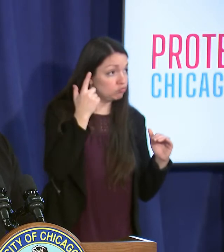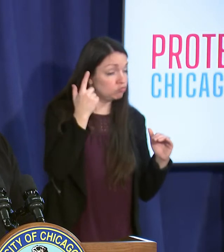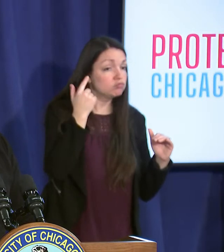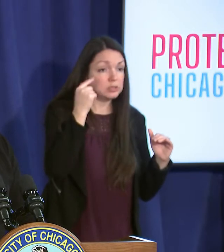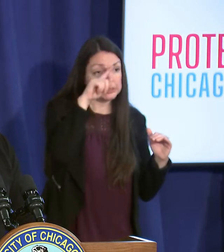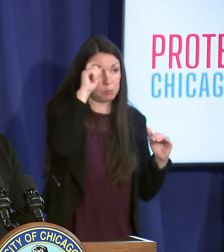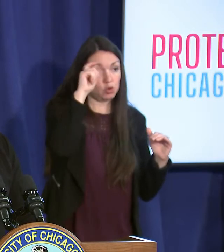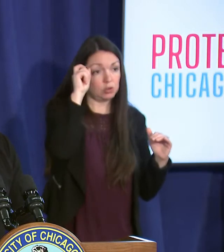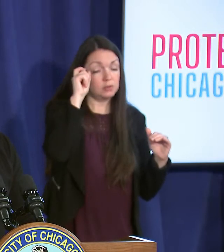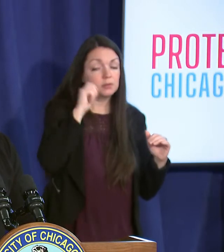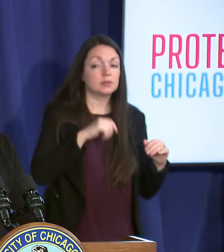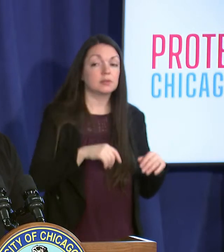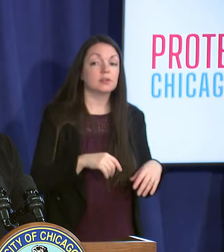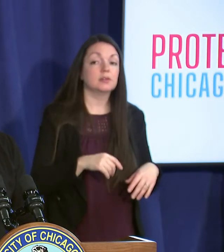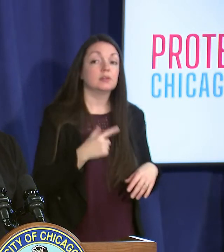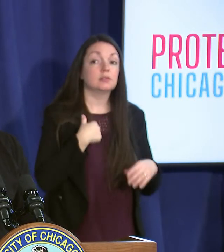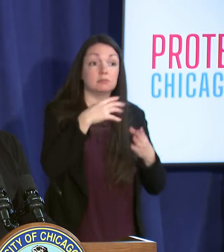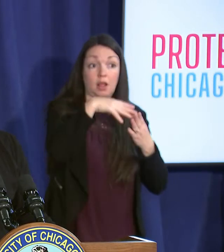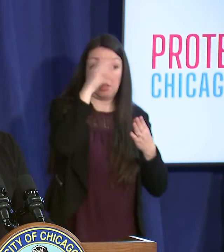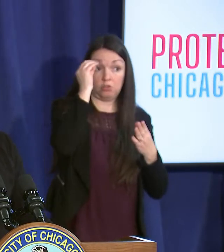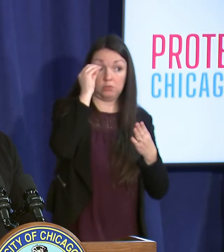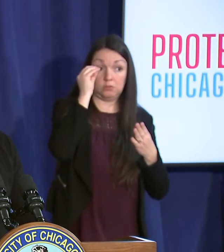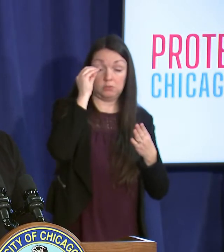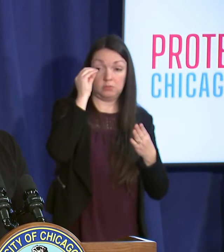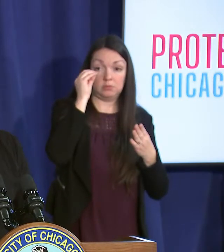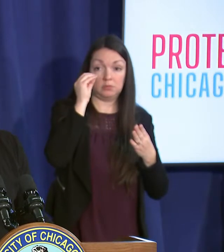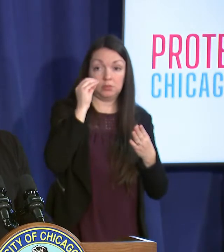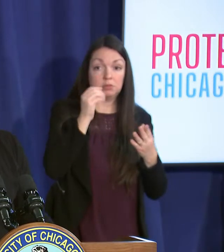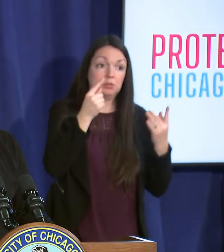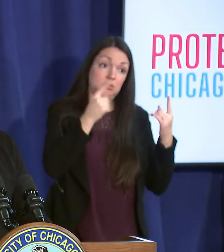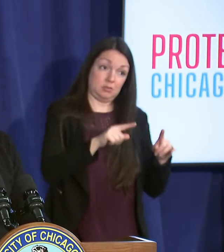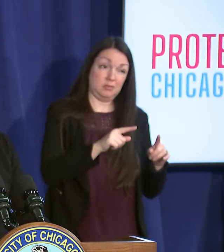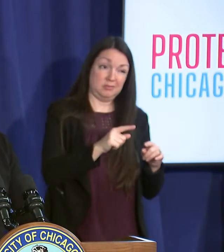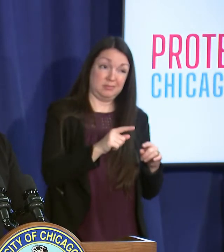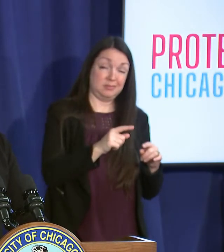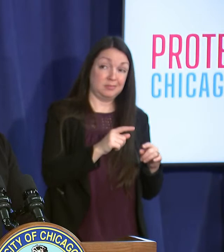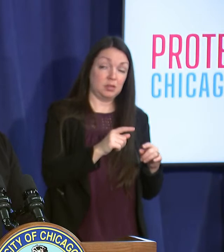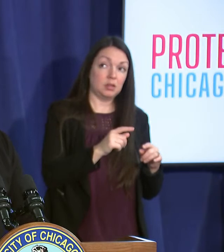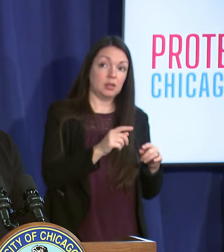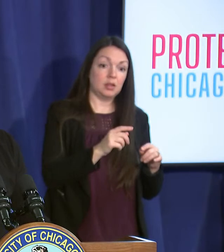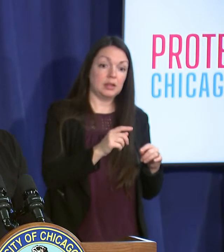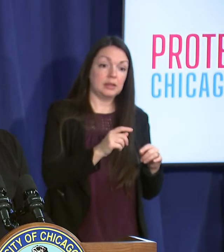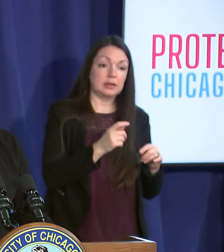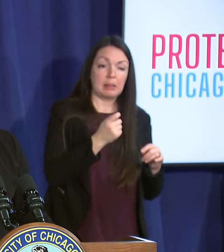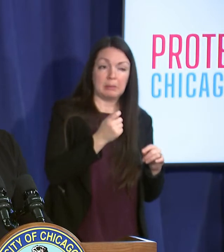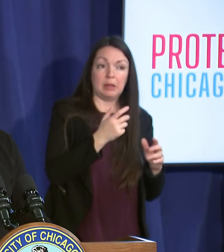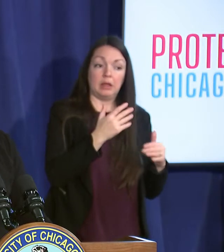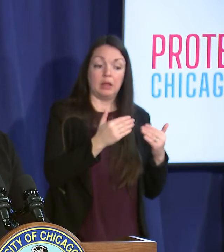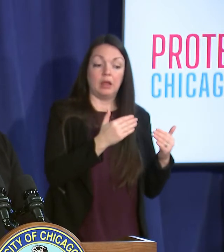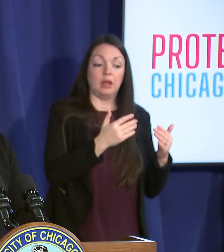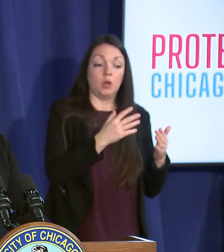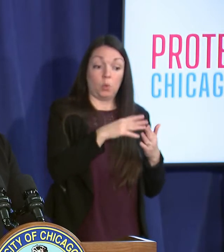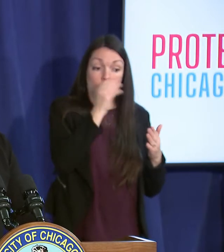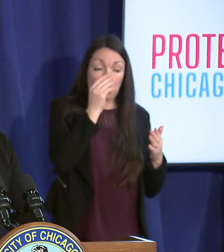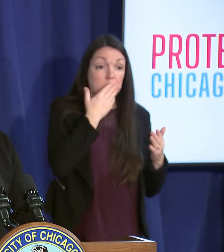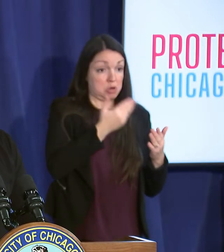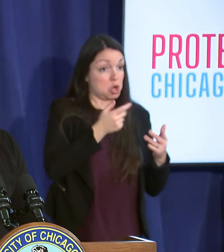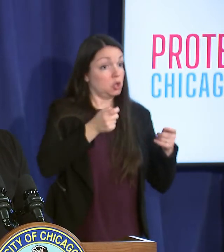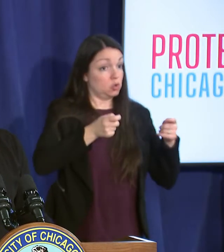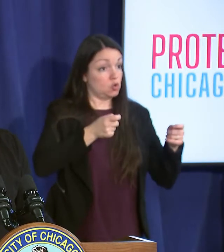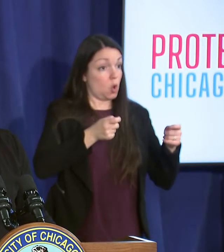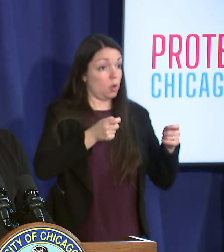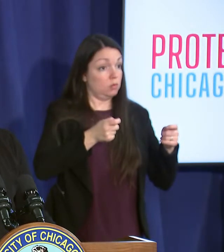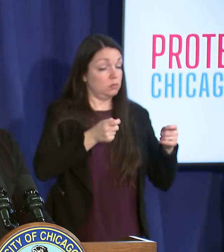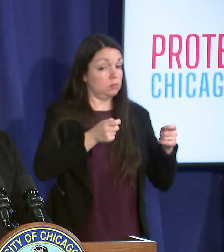And one thing I learned, and this was going out a little bit on a limb, was that when we are in good control, it